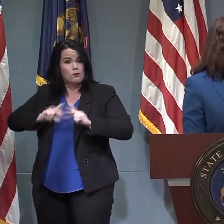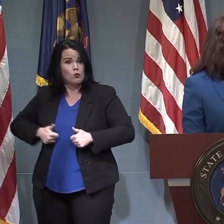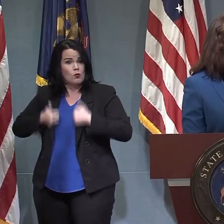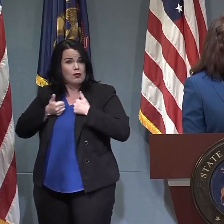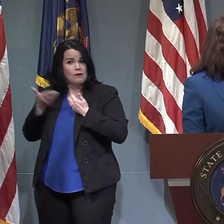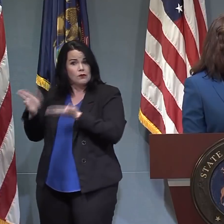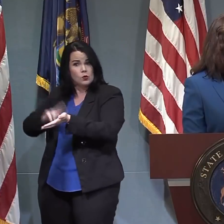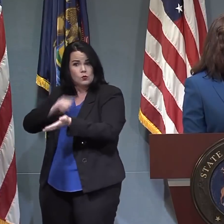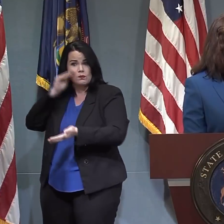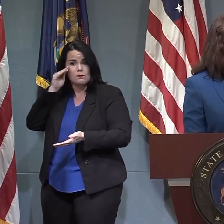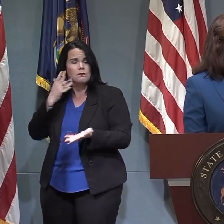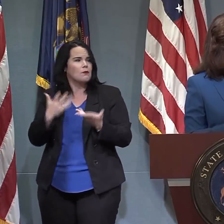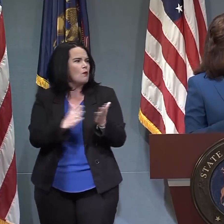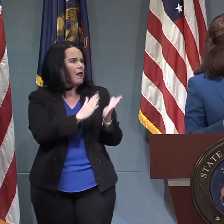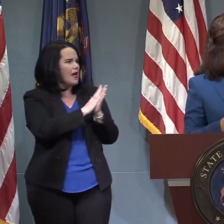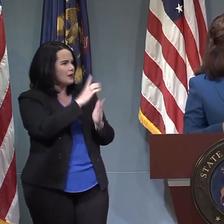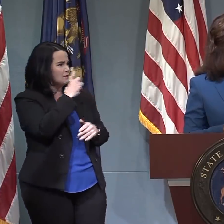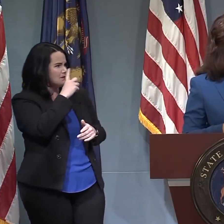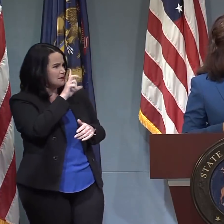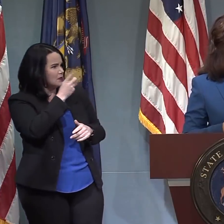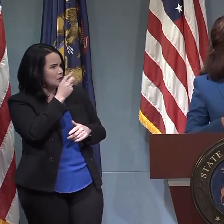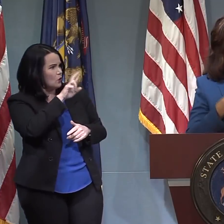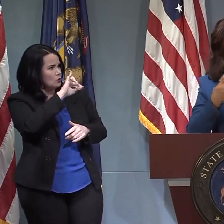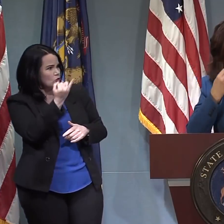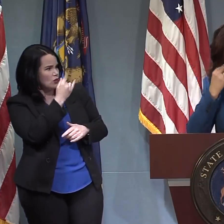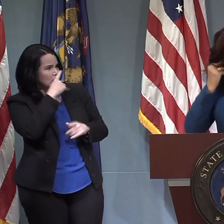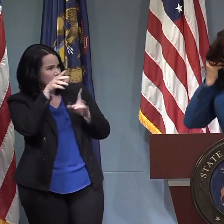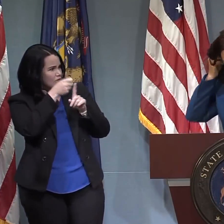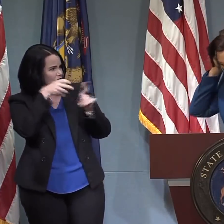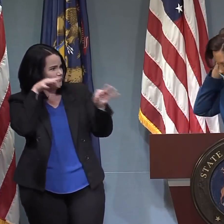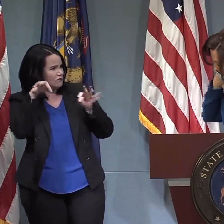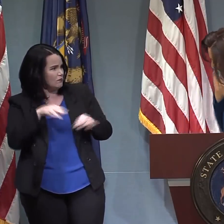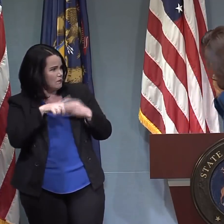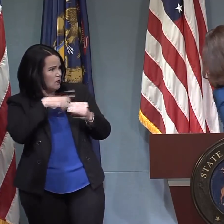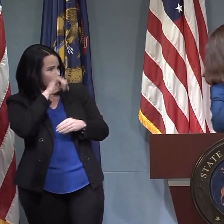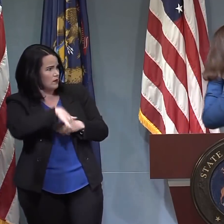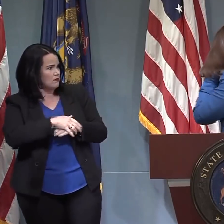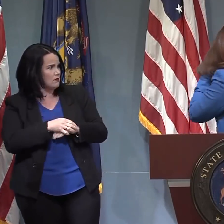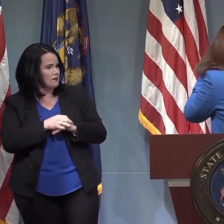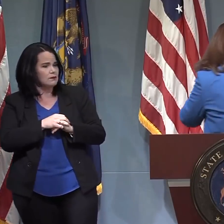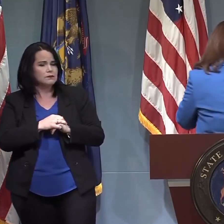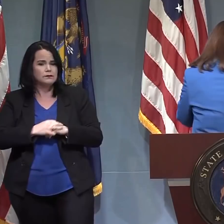may ask Dr. J to come back to the microphone and talk to you a little bit about this.